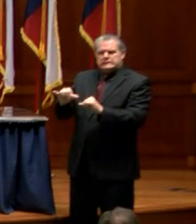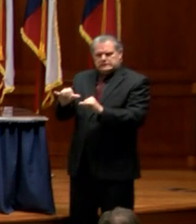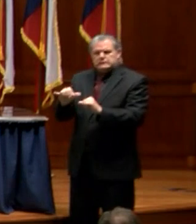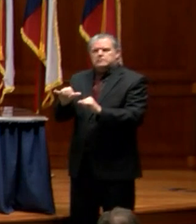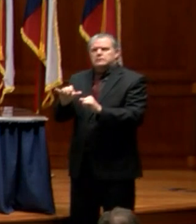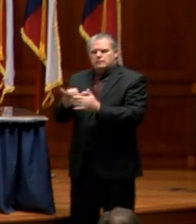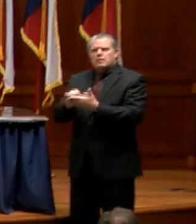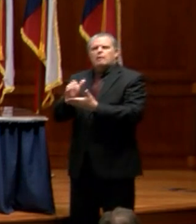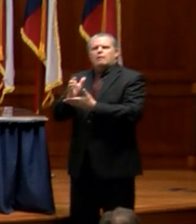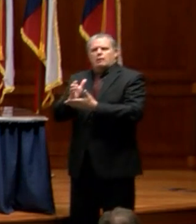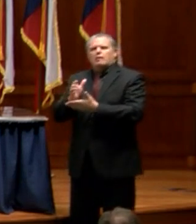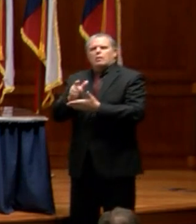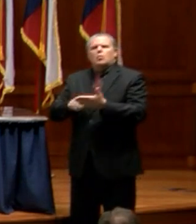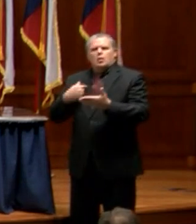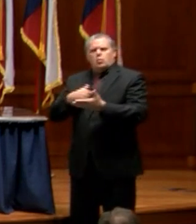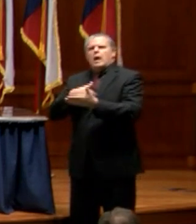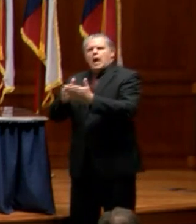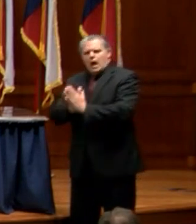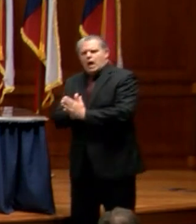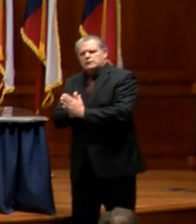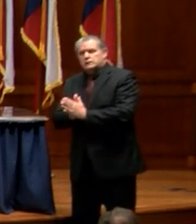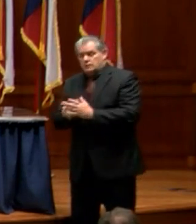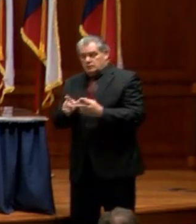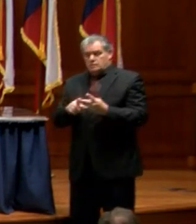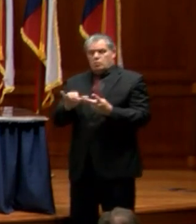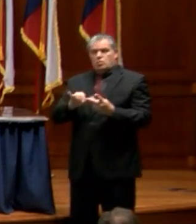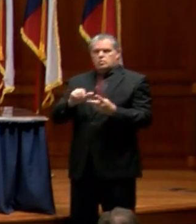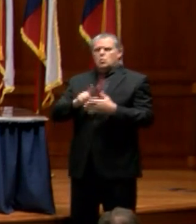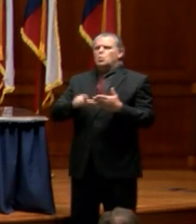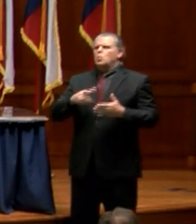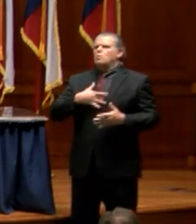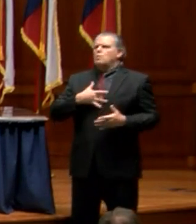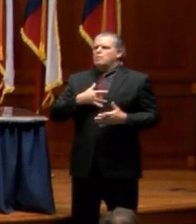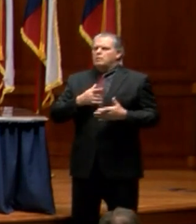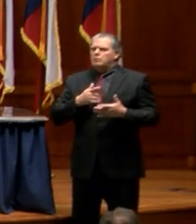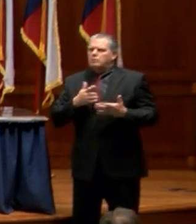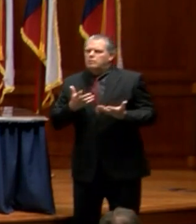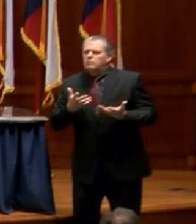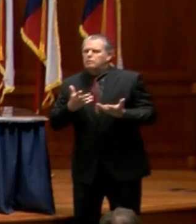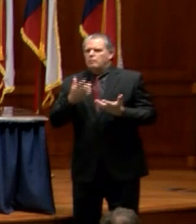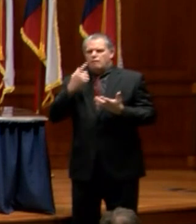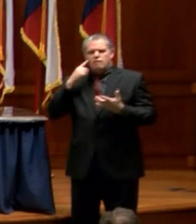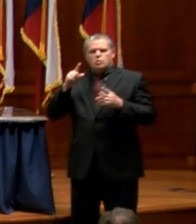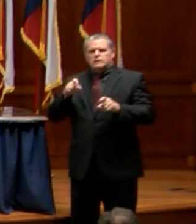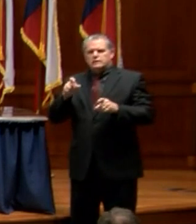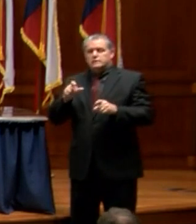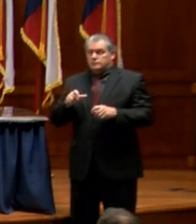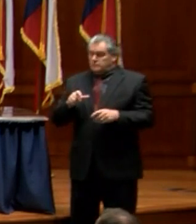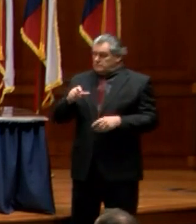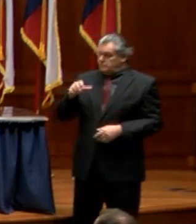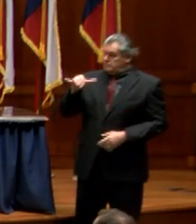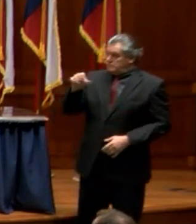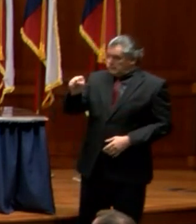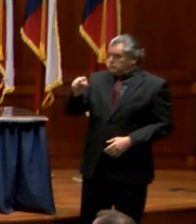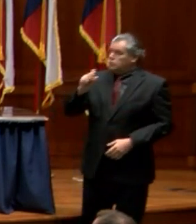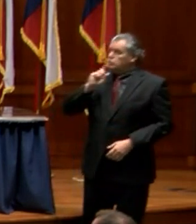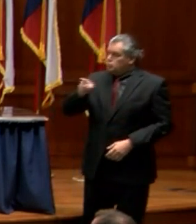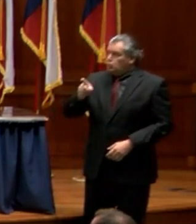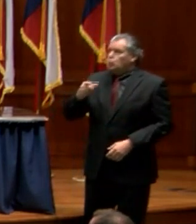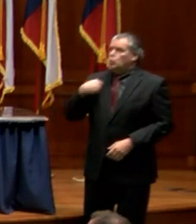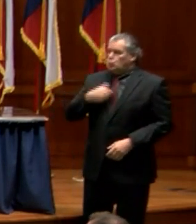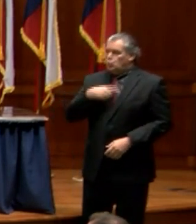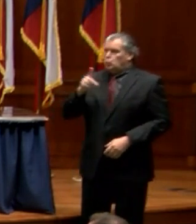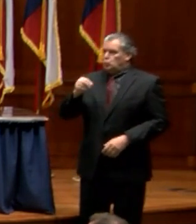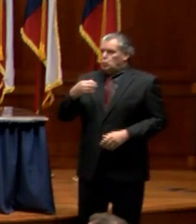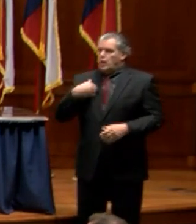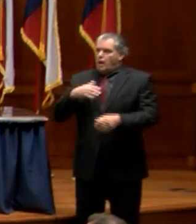criteria. And then the symptoms are also part of the criteria for doing testing. It is true that we have sufficient